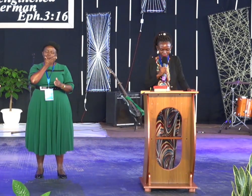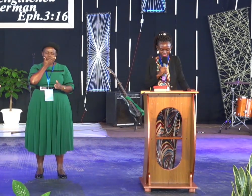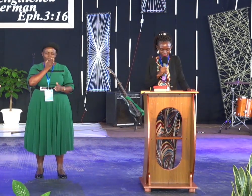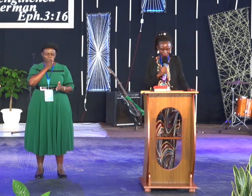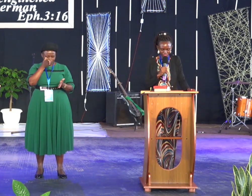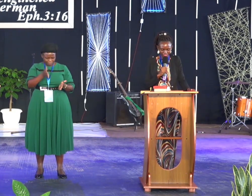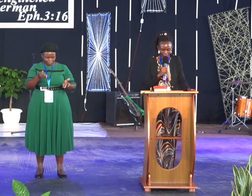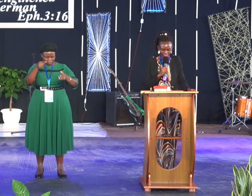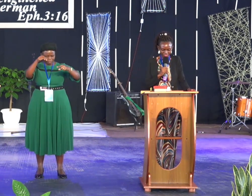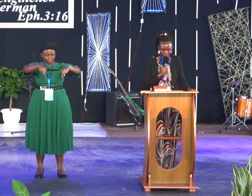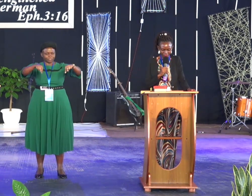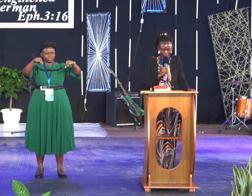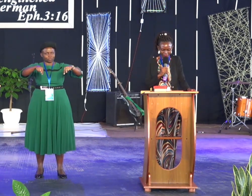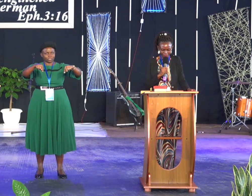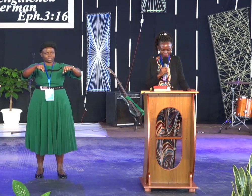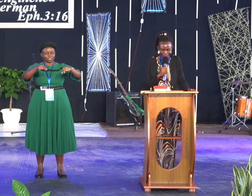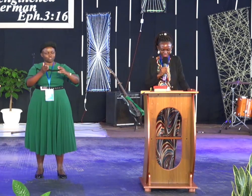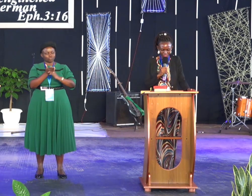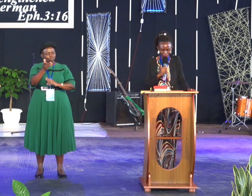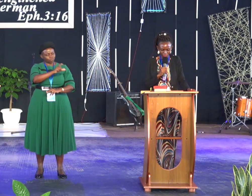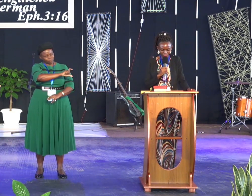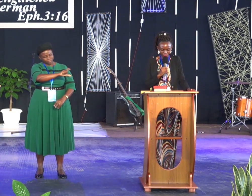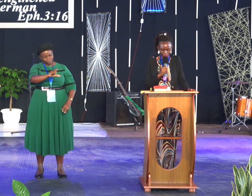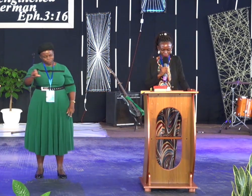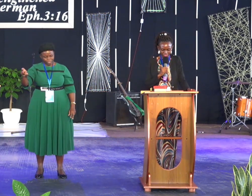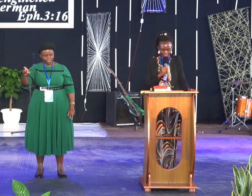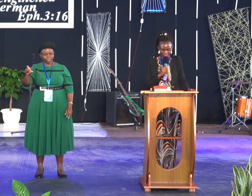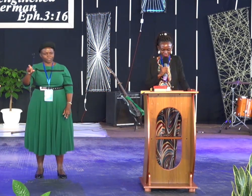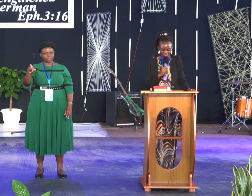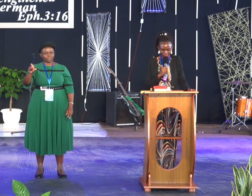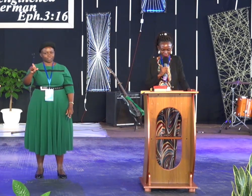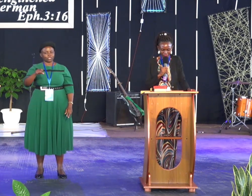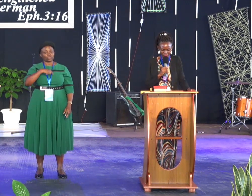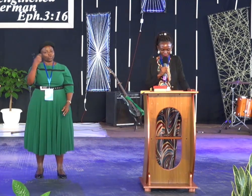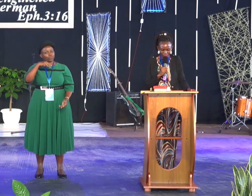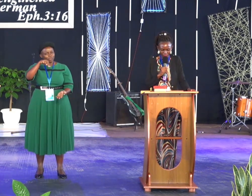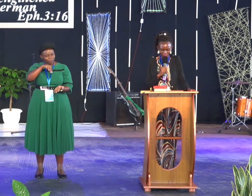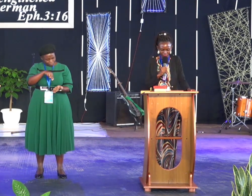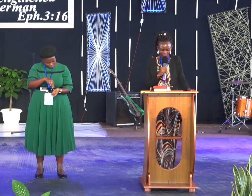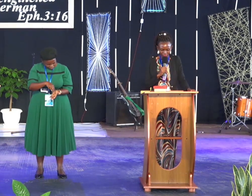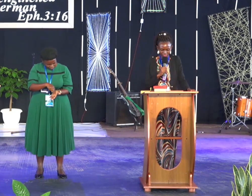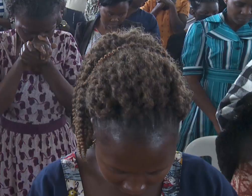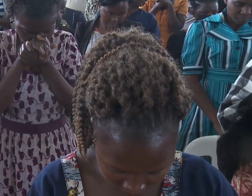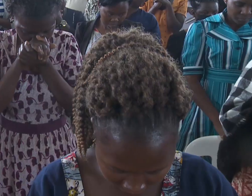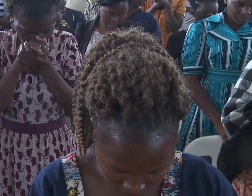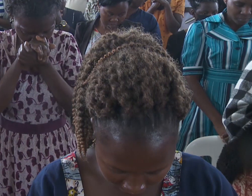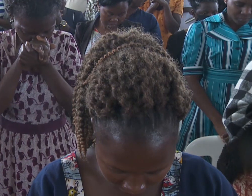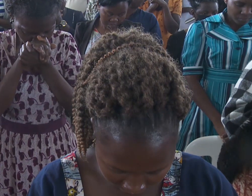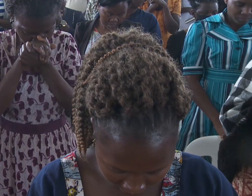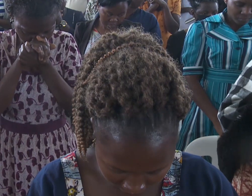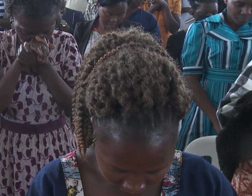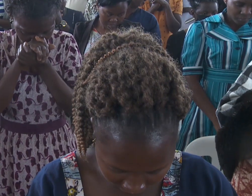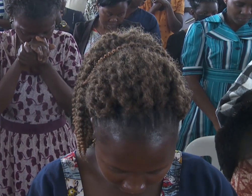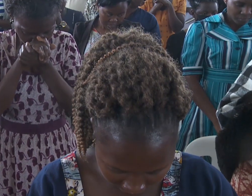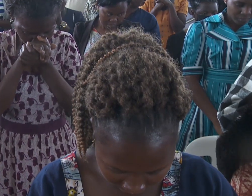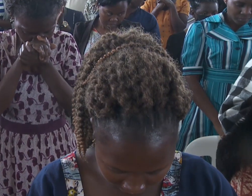Let your grace be present today and throughout the whole week. That whoever stands here